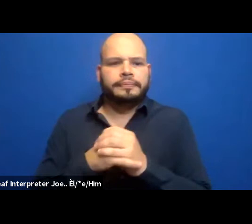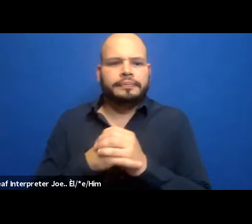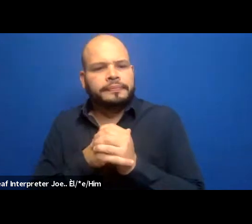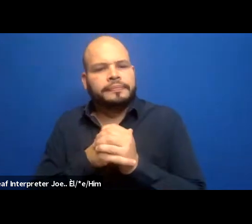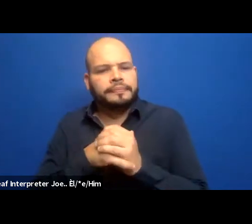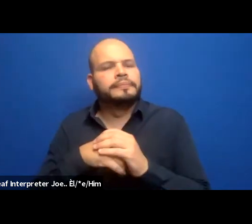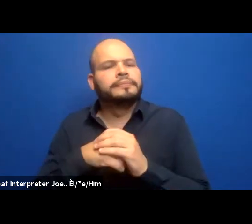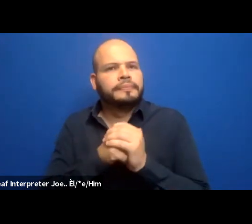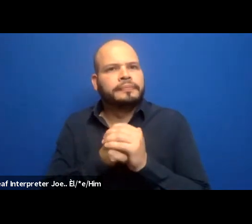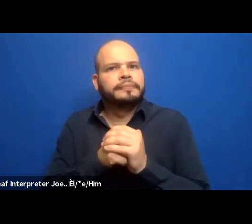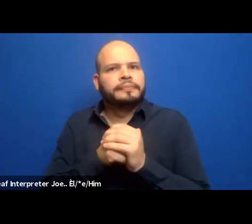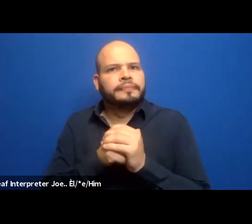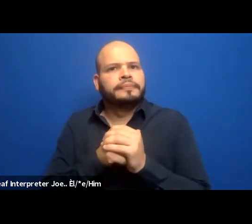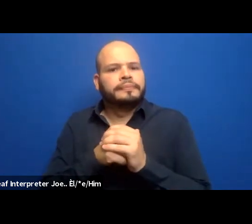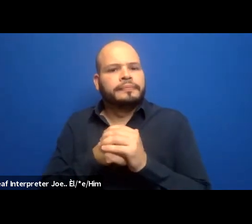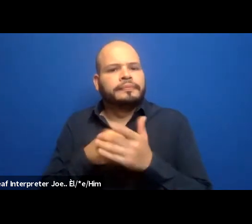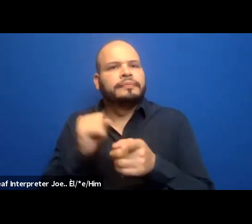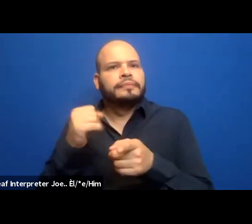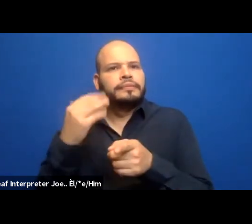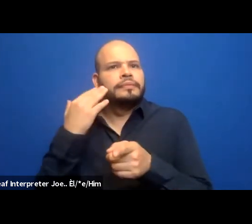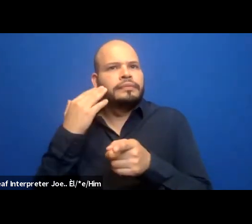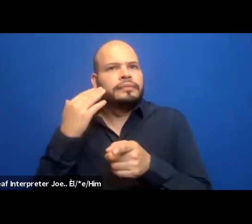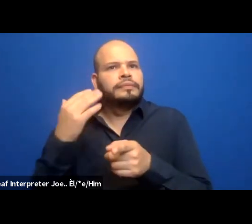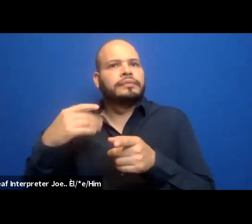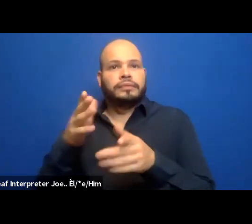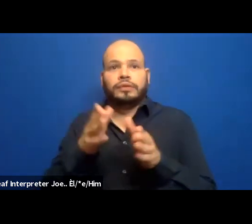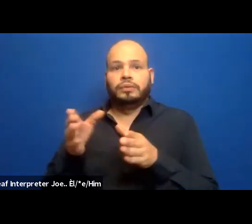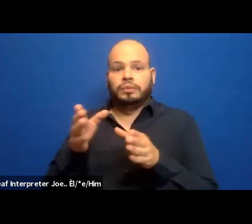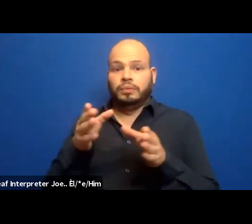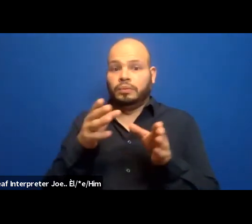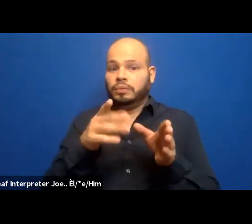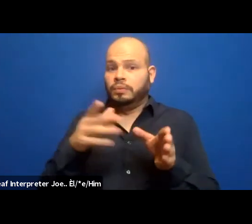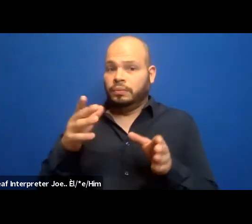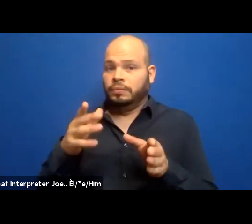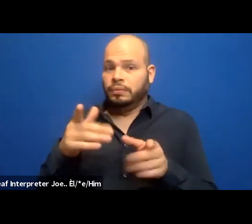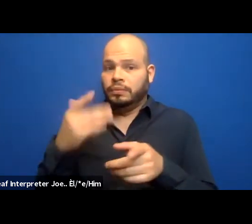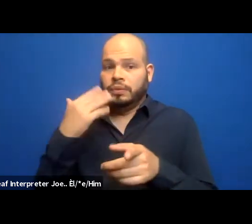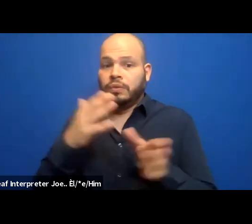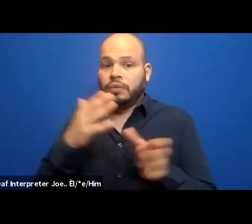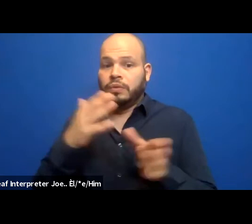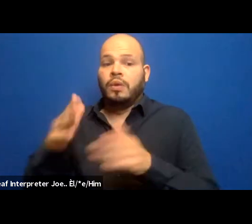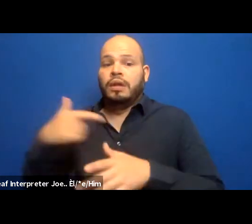becoming an organizer, activist, was definitely a process.